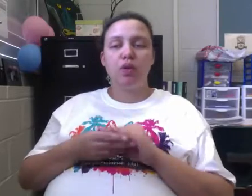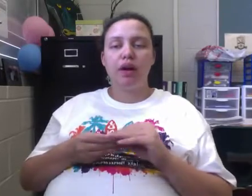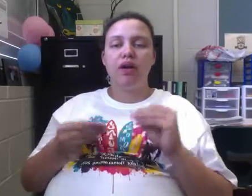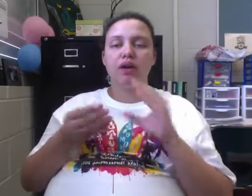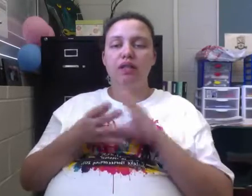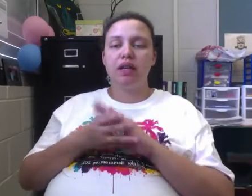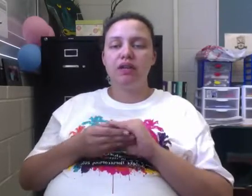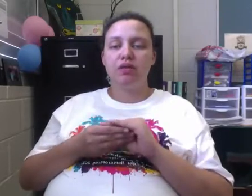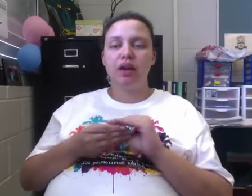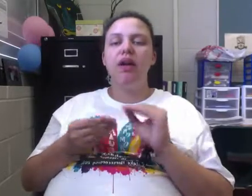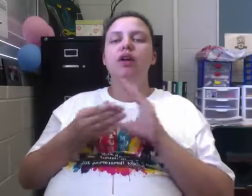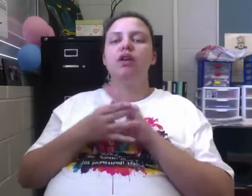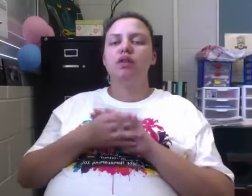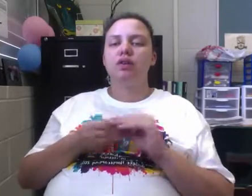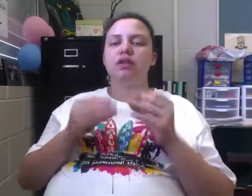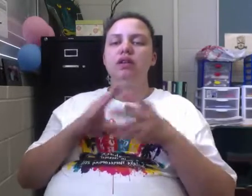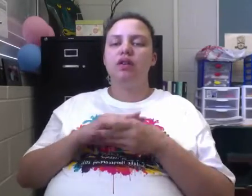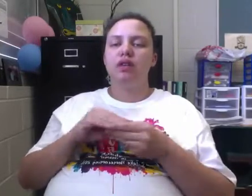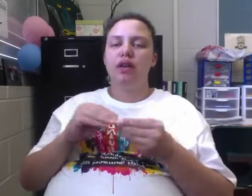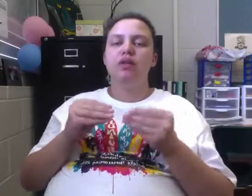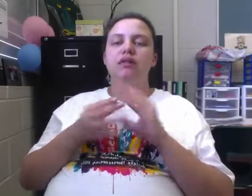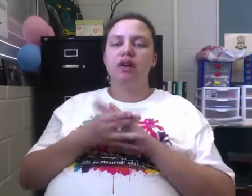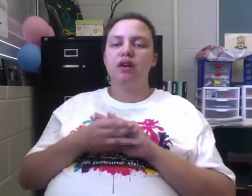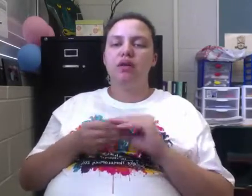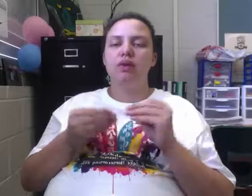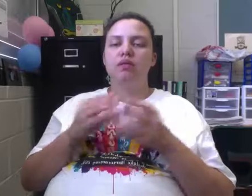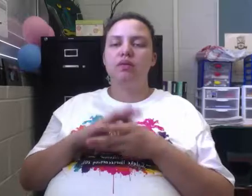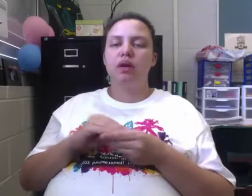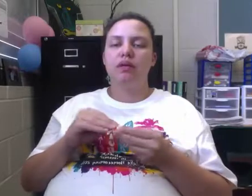Story, or to tell a story. You'll also see alternate, which I've done on a quiz before.